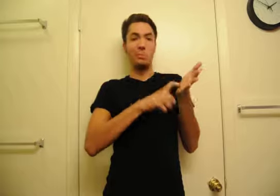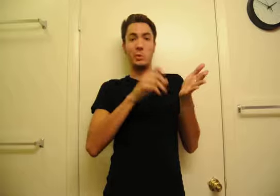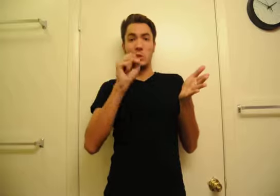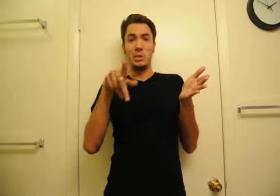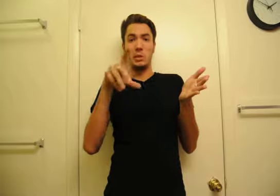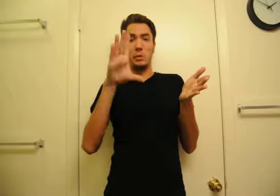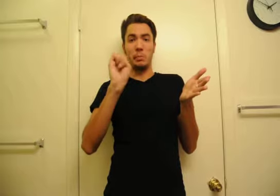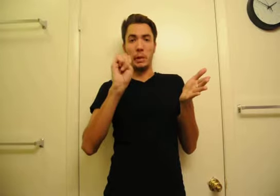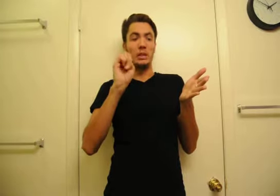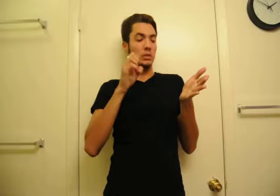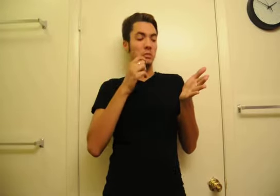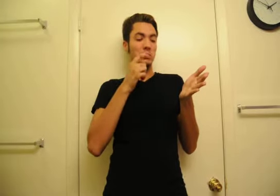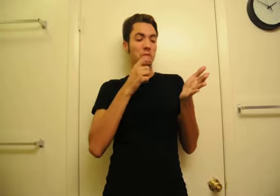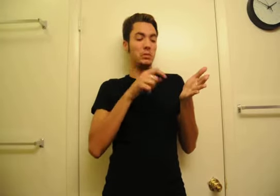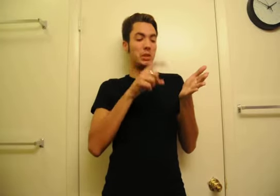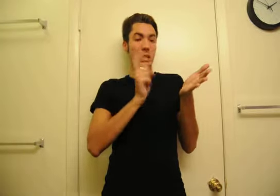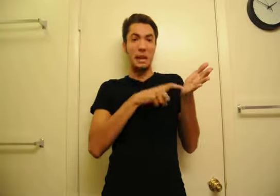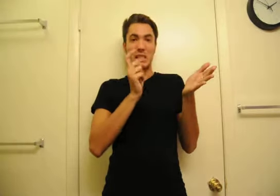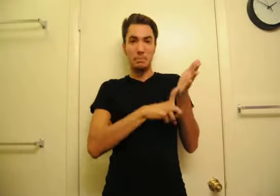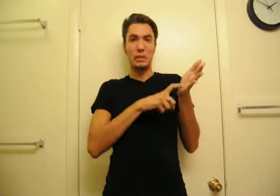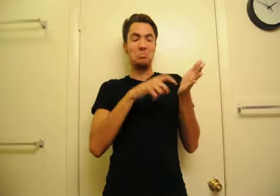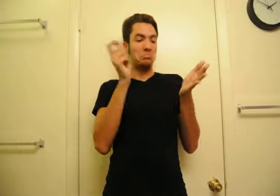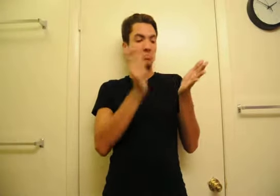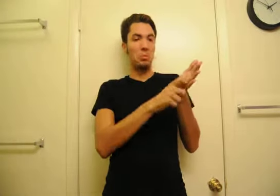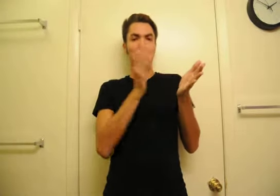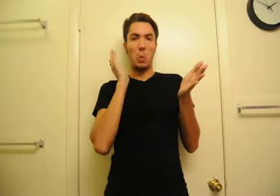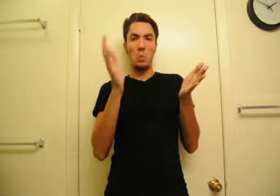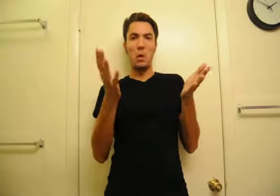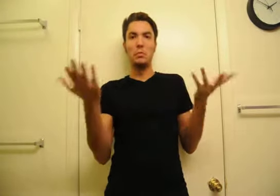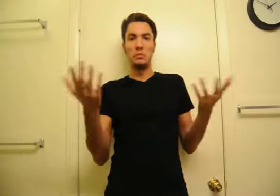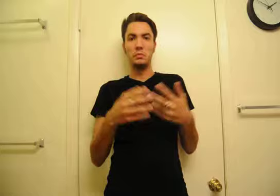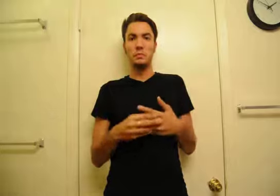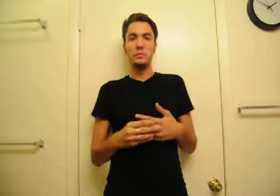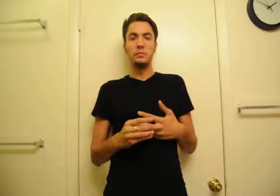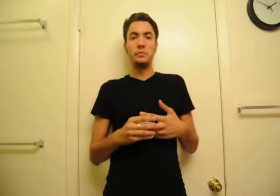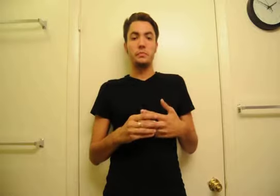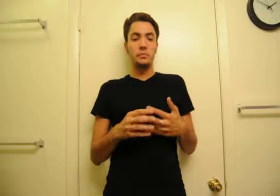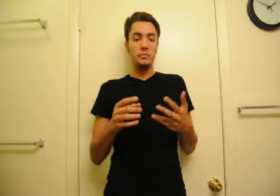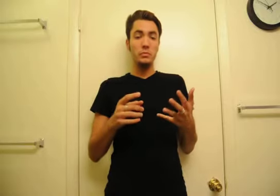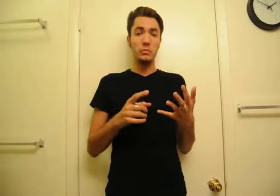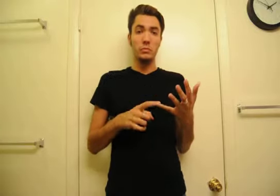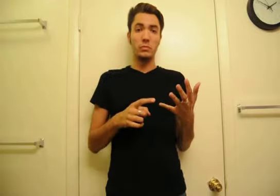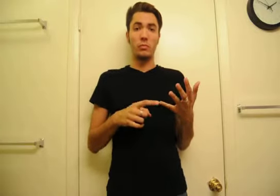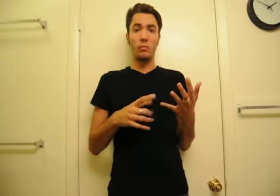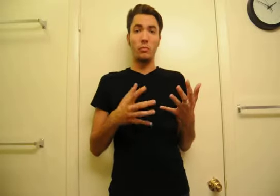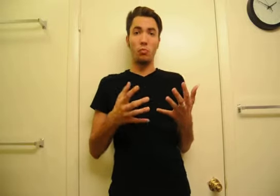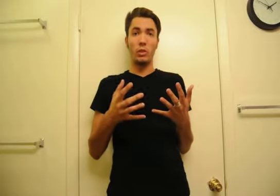and it puts the last phone number into the box for you. And at that point, you can hit call again to actually dial it. So you don't need to go into the